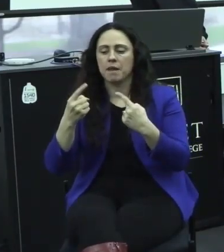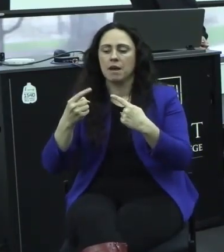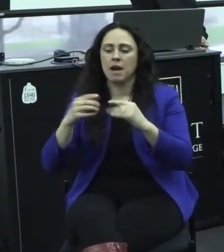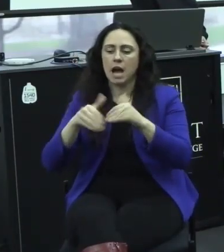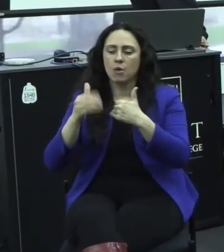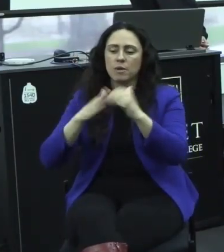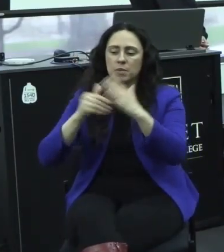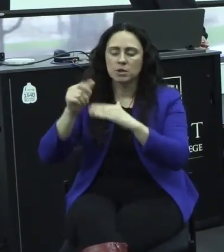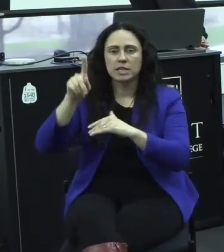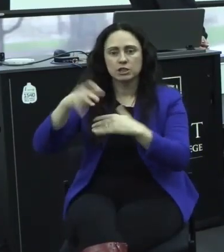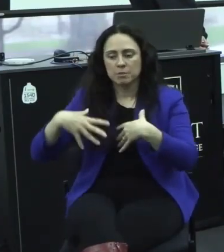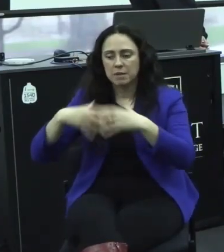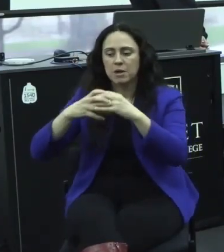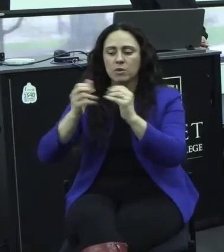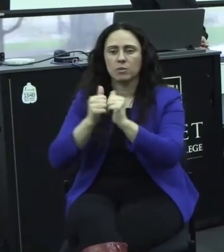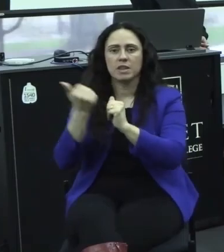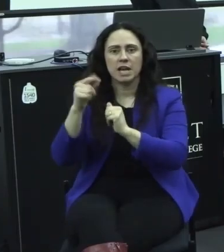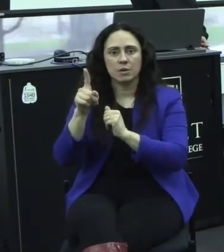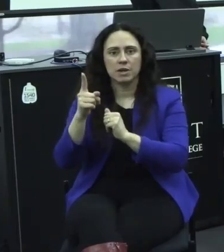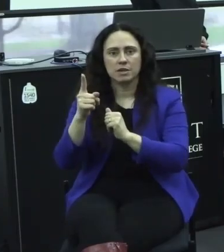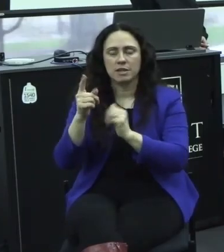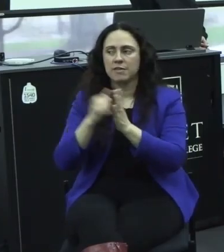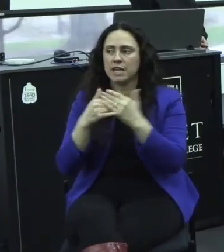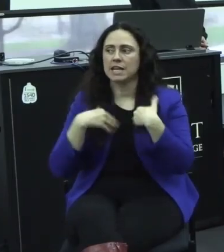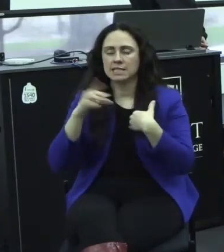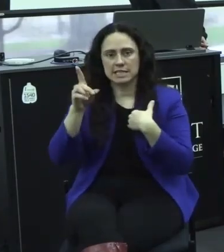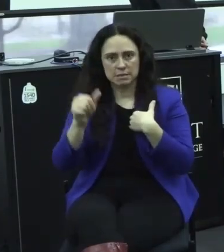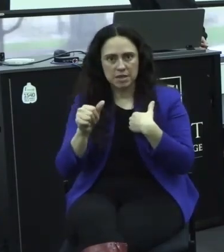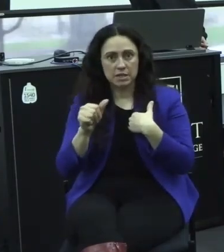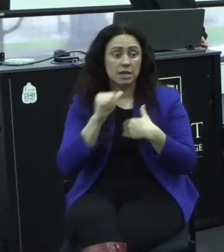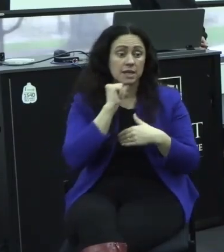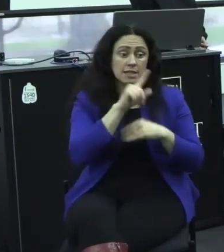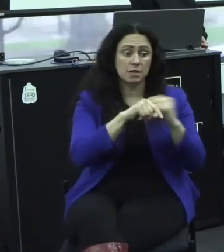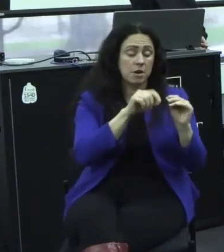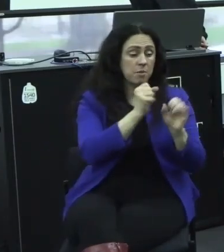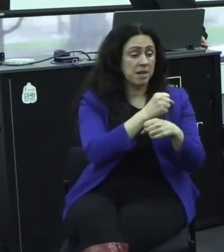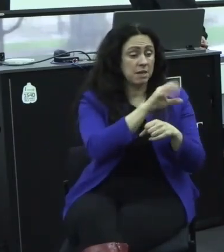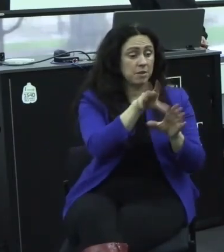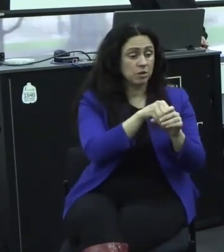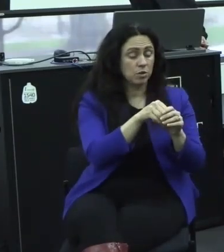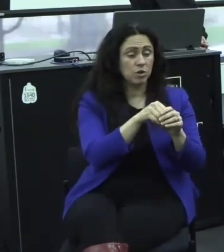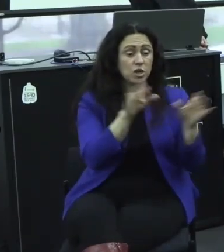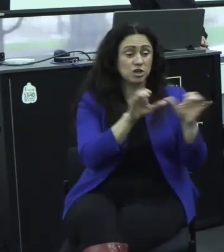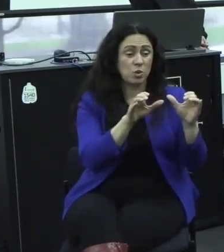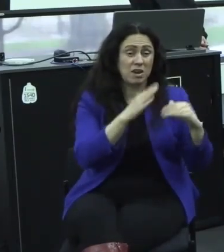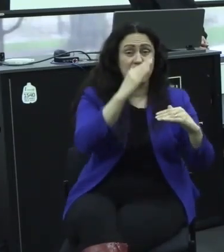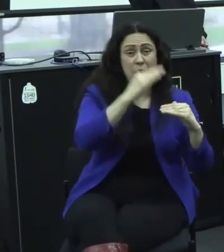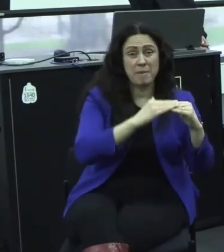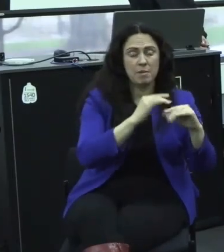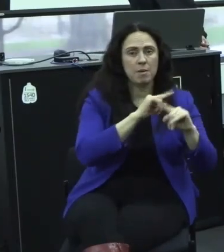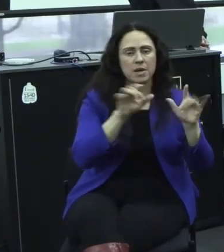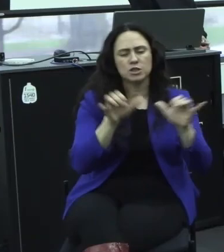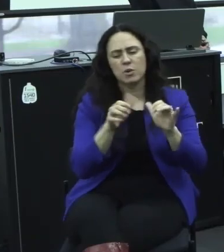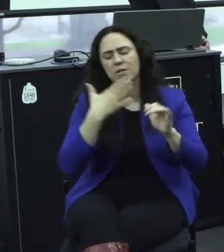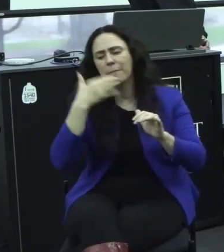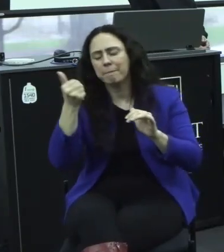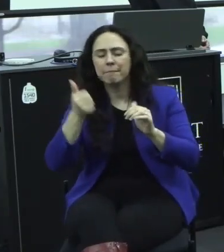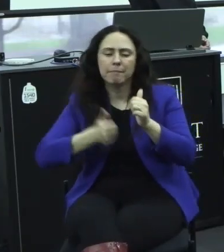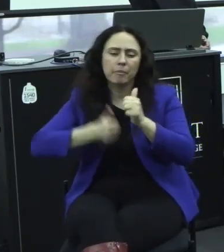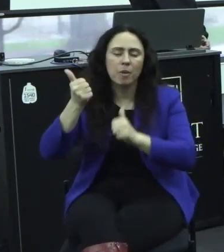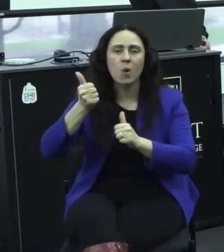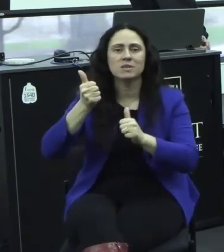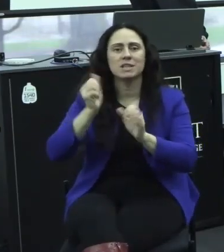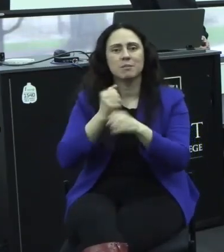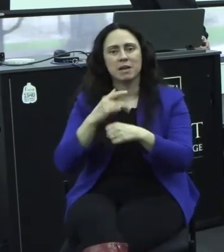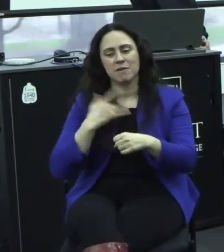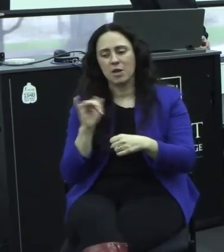for anyone with a disability. It's not about making them included by doing the minimum for them, but doing the most by making them feel a part of the community and to